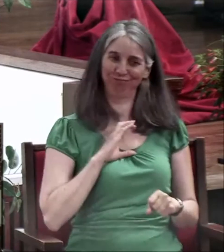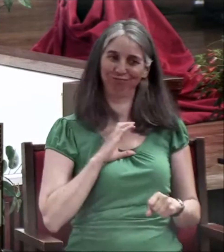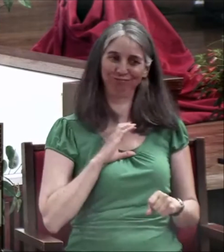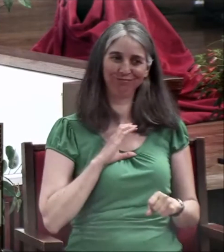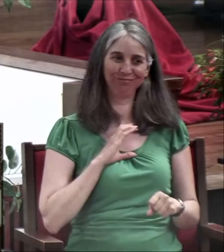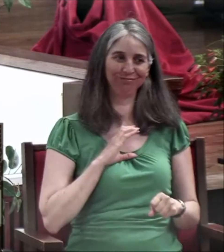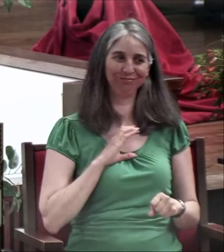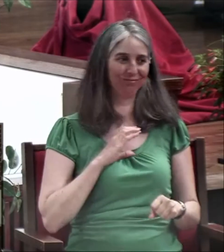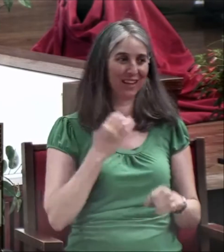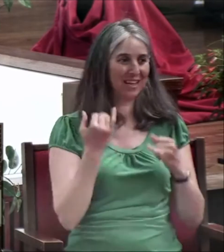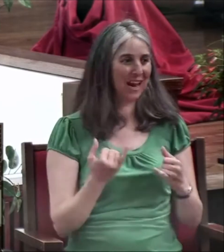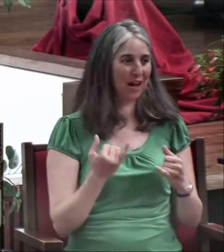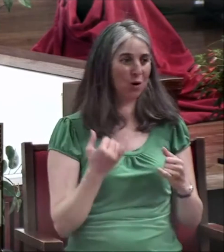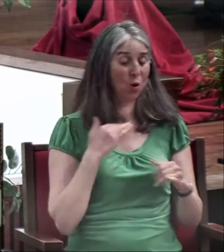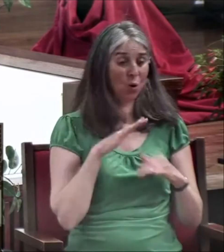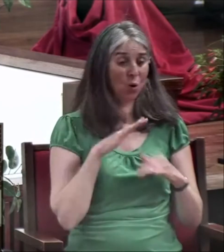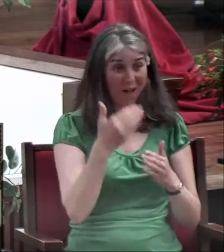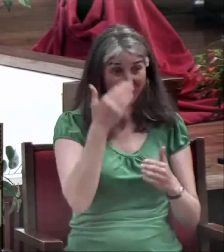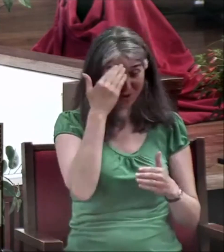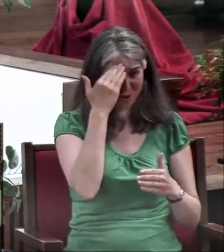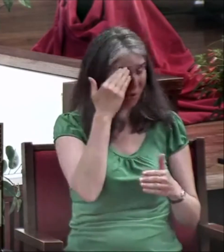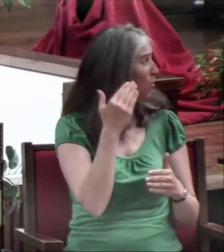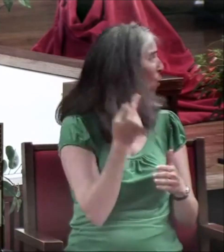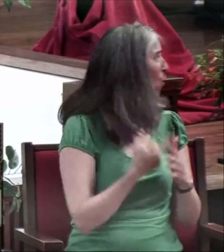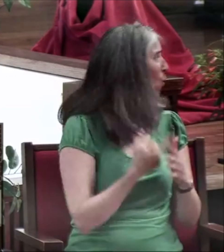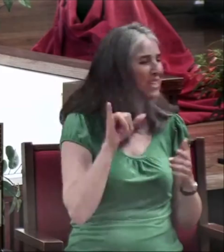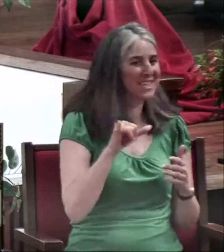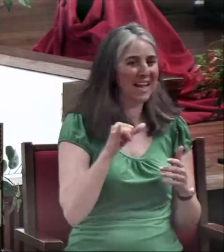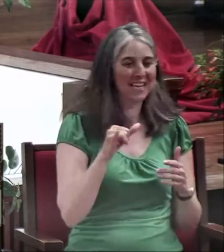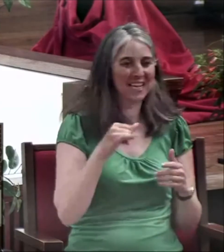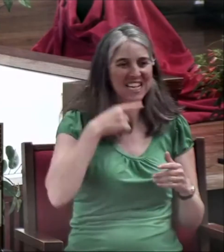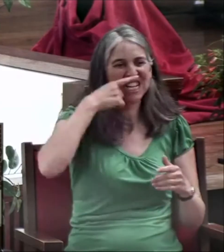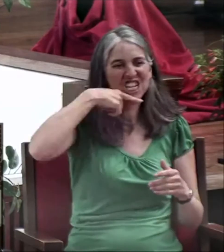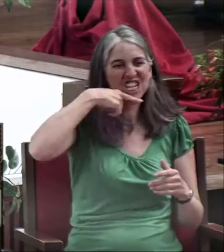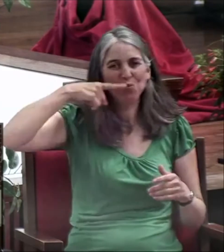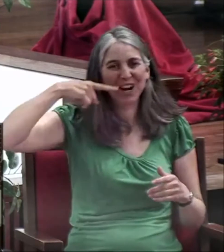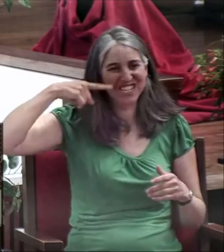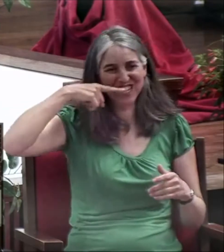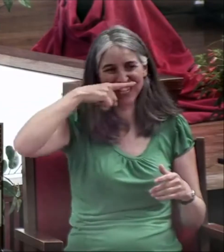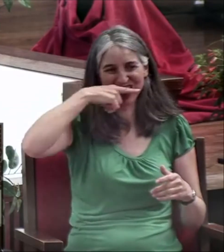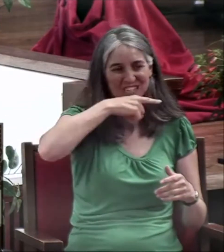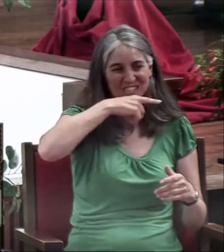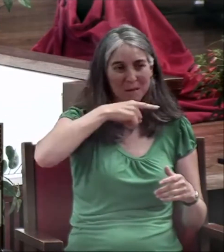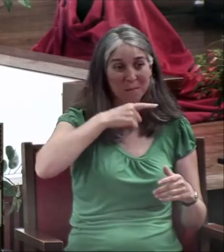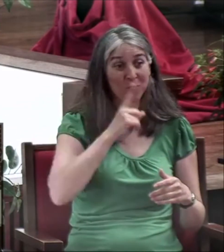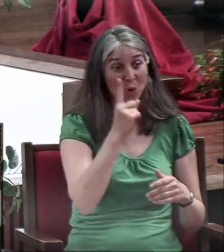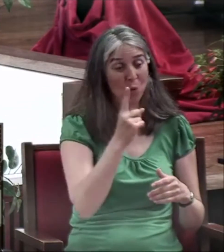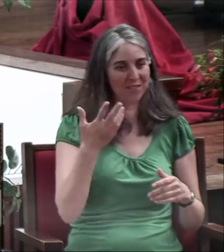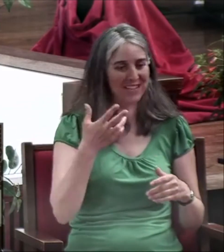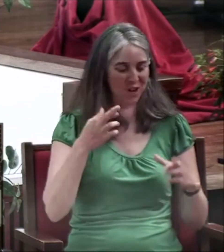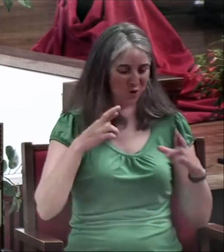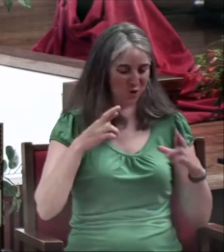Now, we all know what one of these are. This is a toothbrush. This is one of the